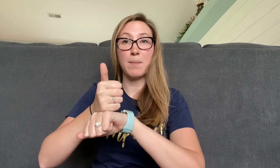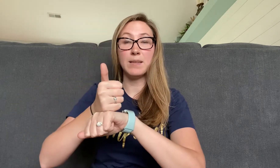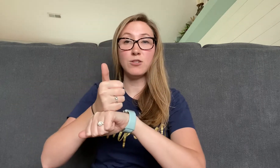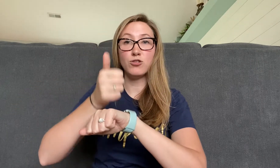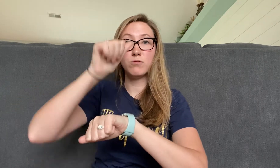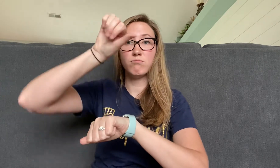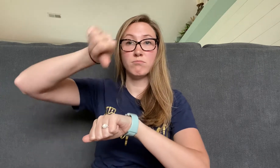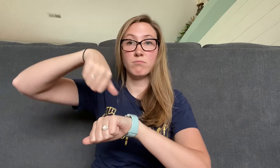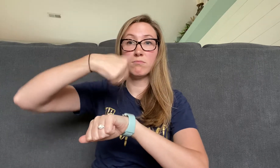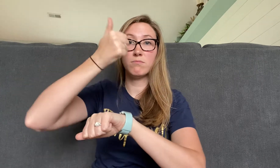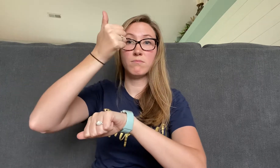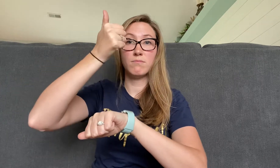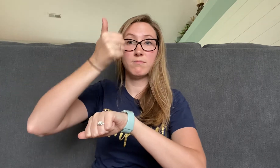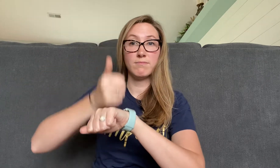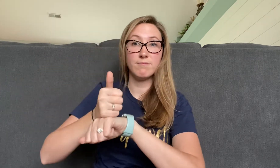establish,